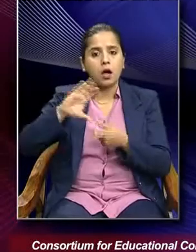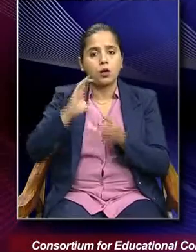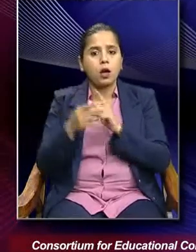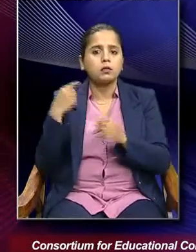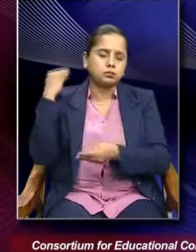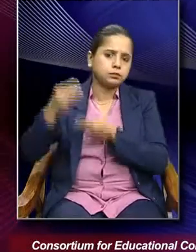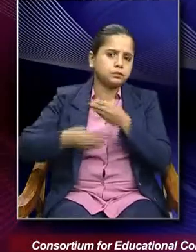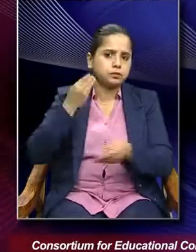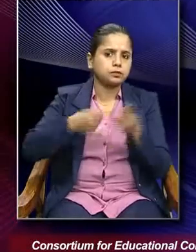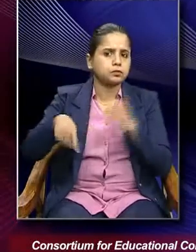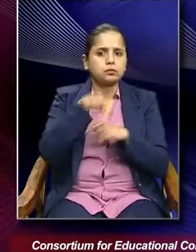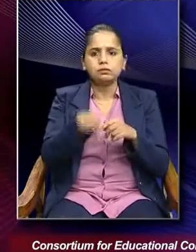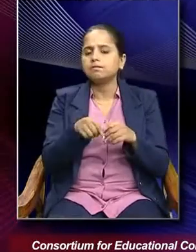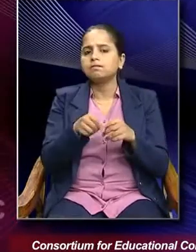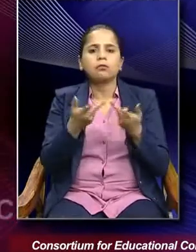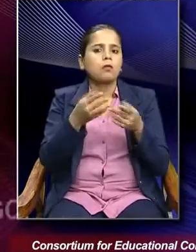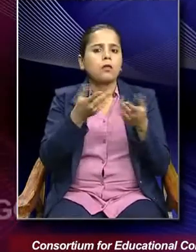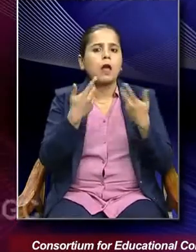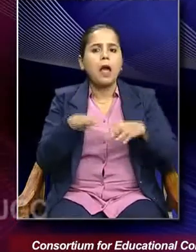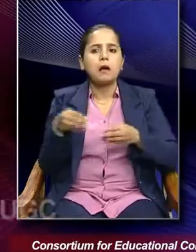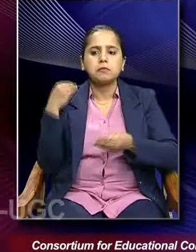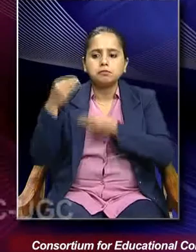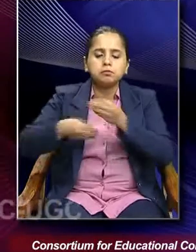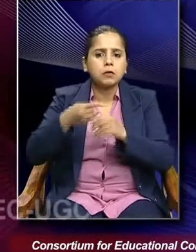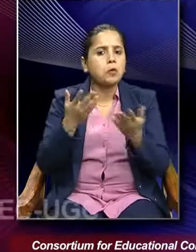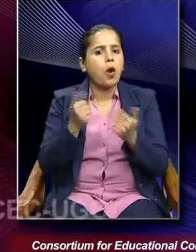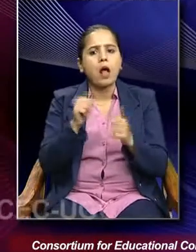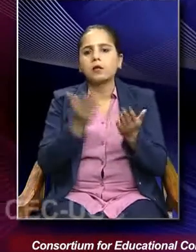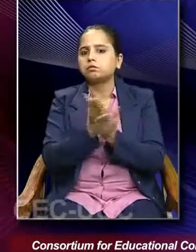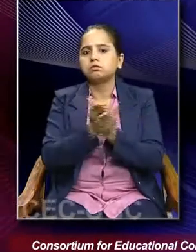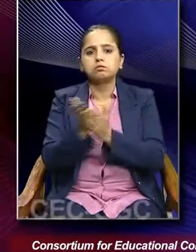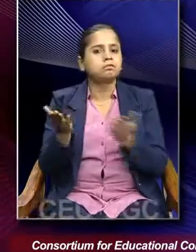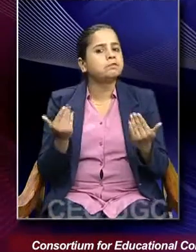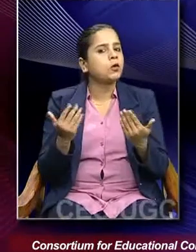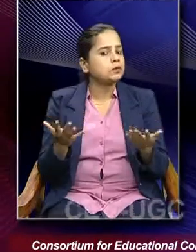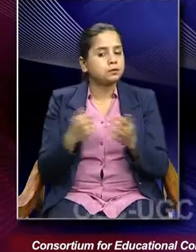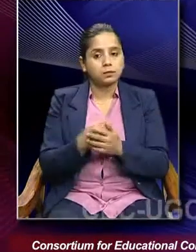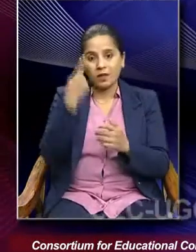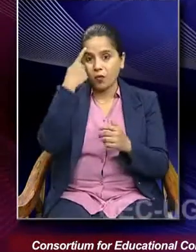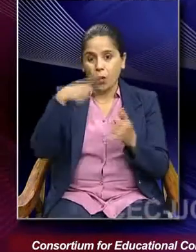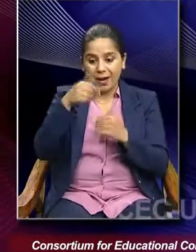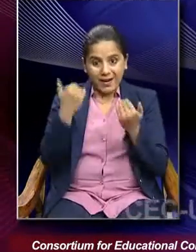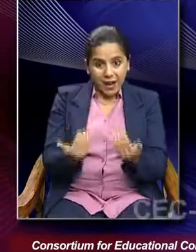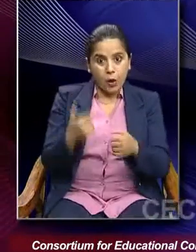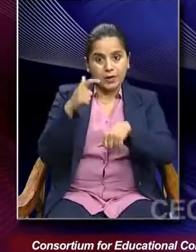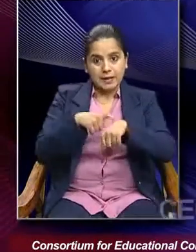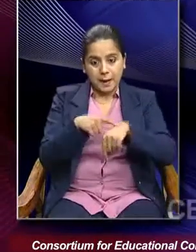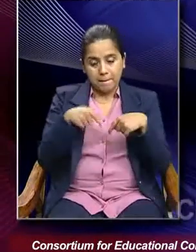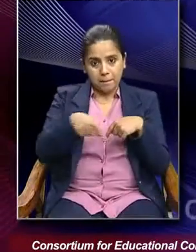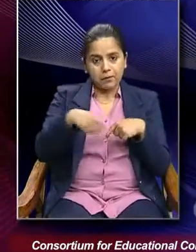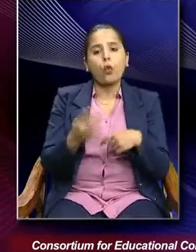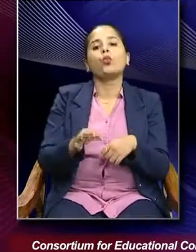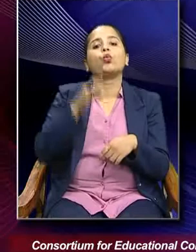that can't be conveyed in any other way. For the present as well as